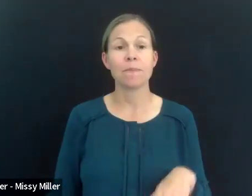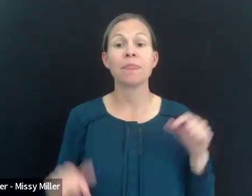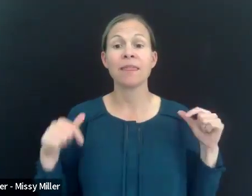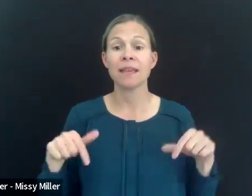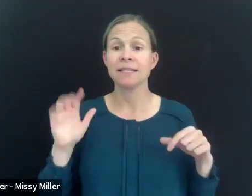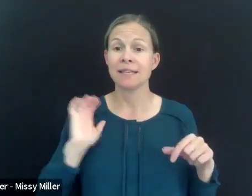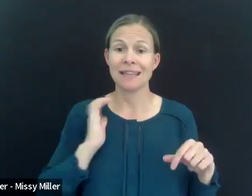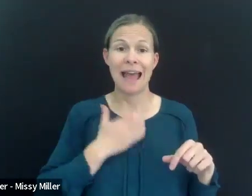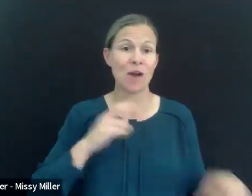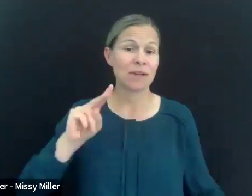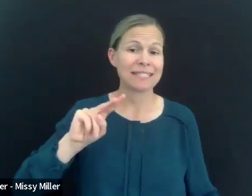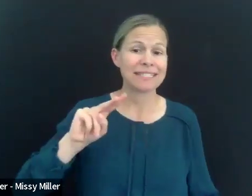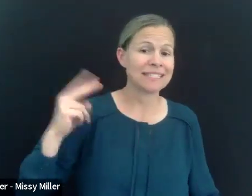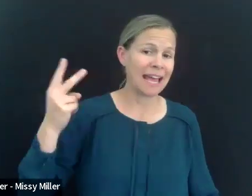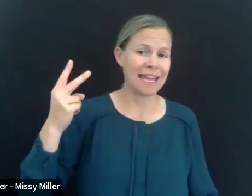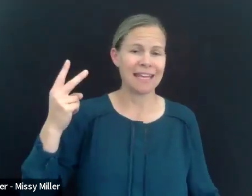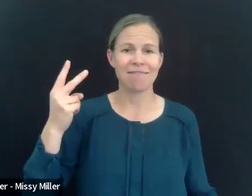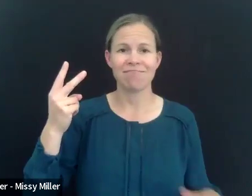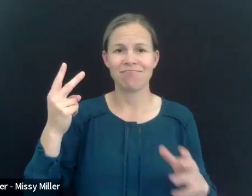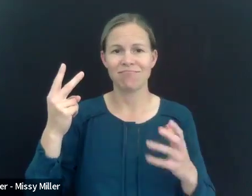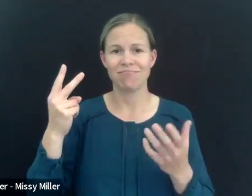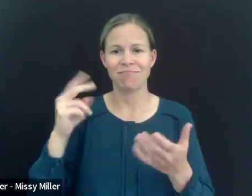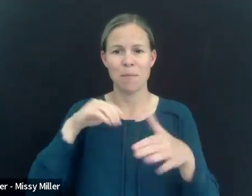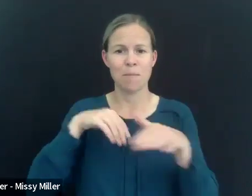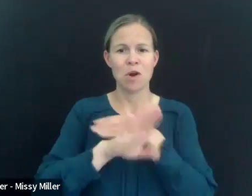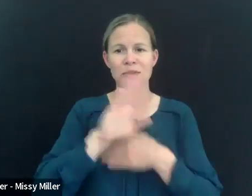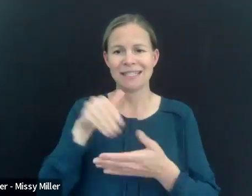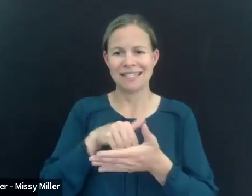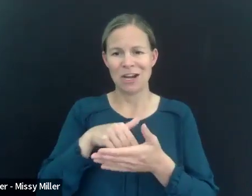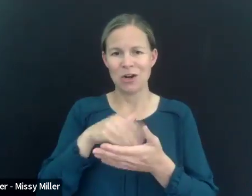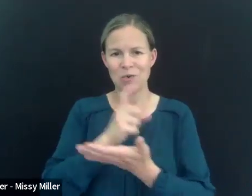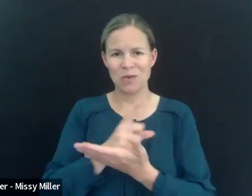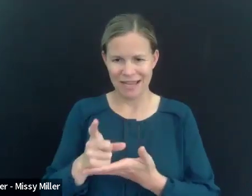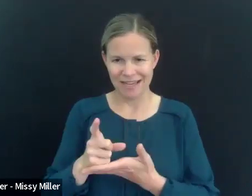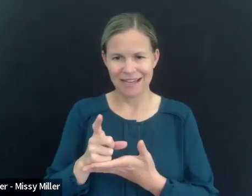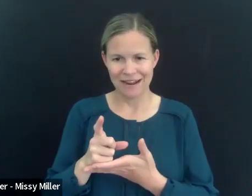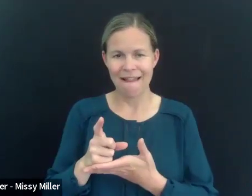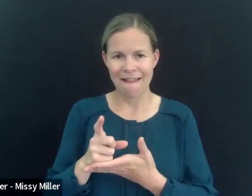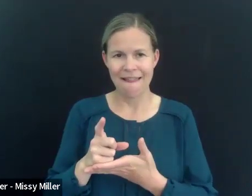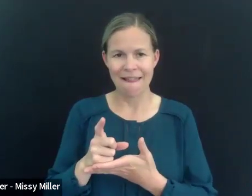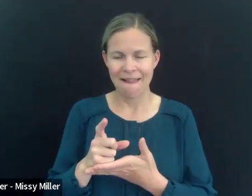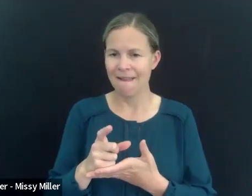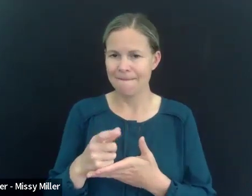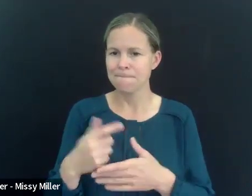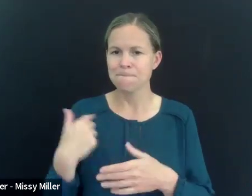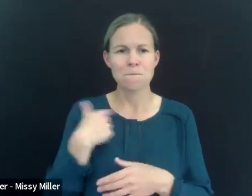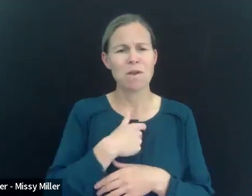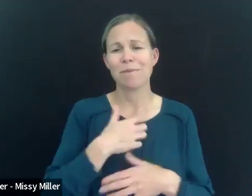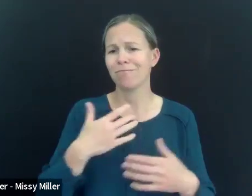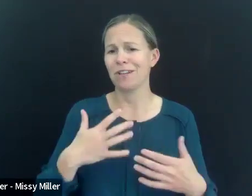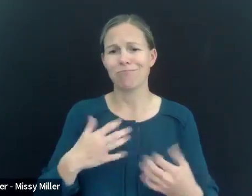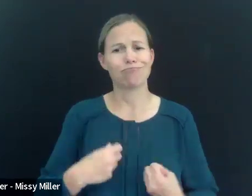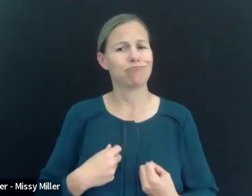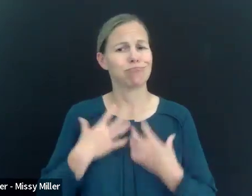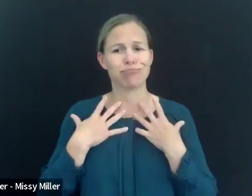second annual Birth Center Week, and we have been so just overjoyed with all